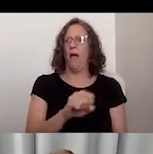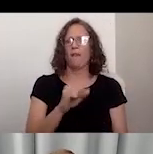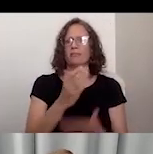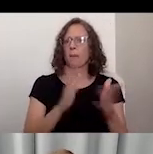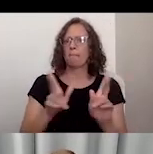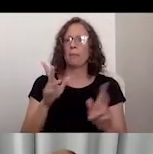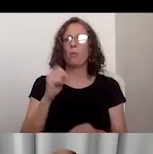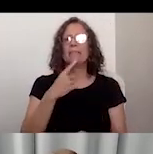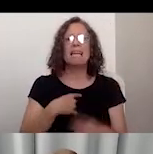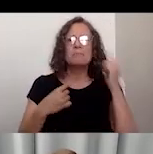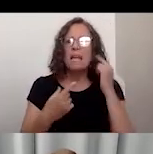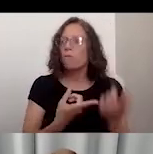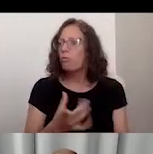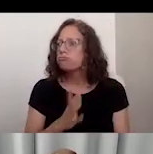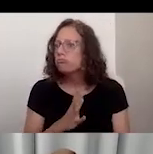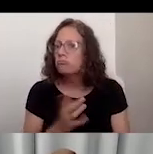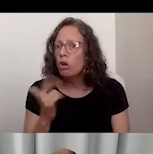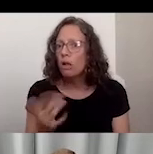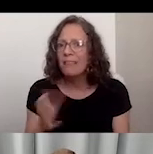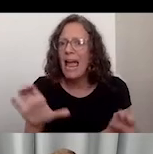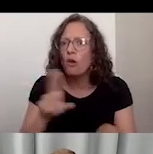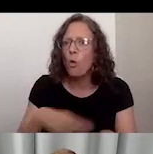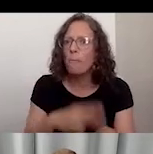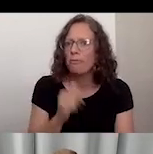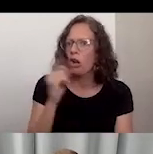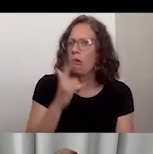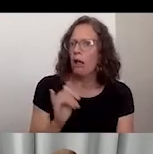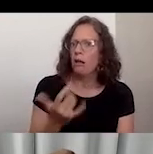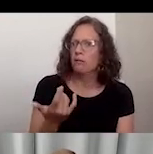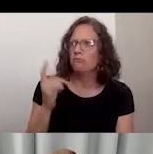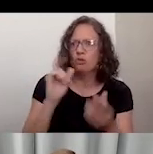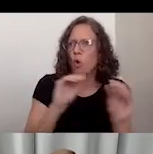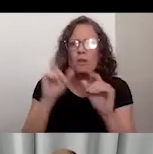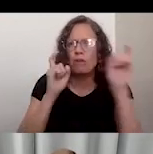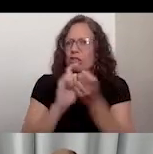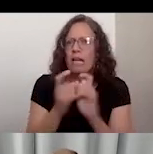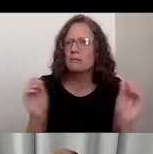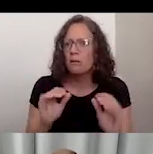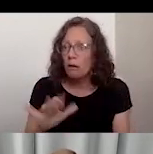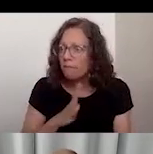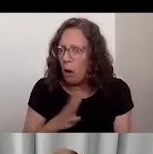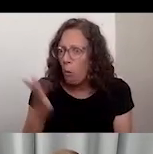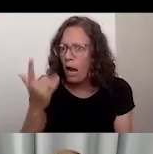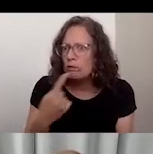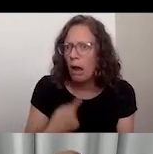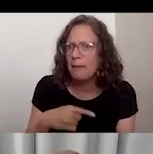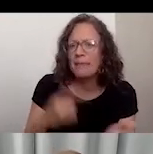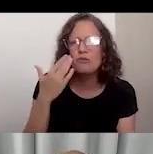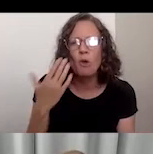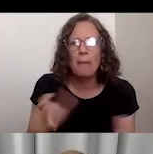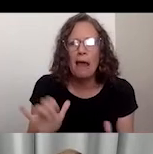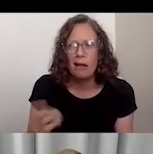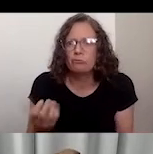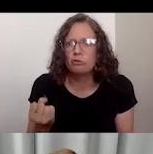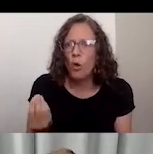Like for example, I'll go to a store and I love it. Some people, I'll say, I'm deaf, and they say, okay, that's fine. And they just look normal. They don't get any funny expressions